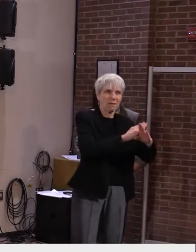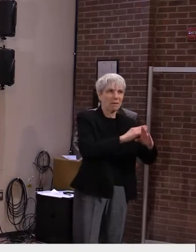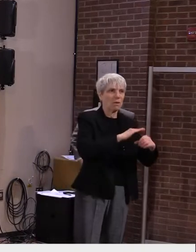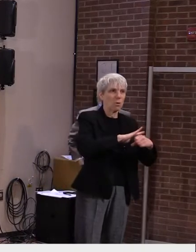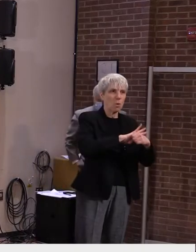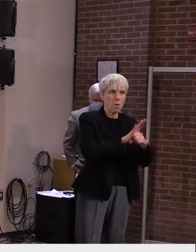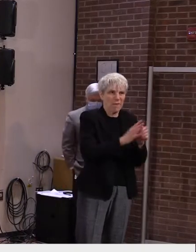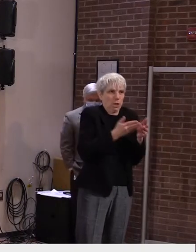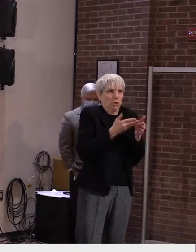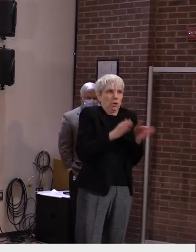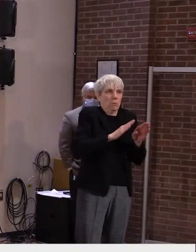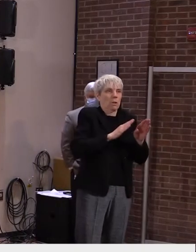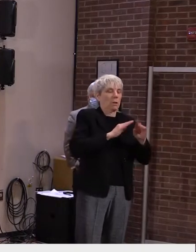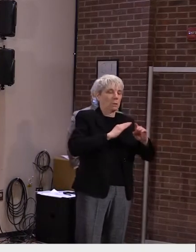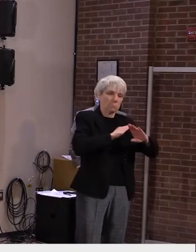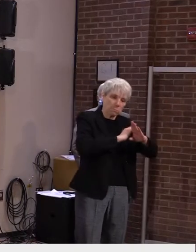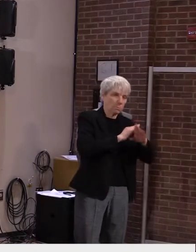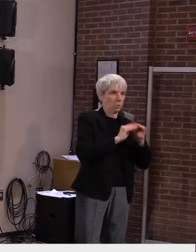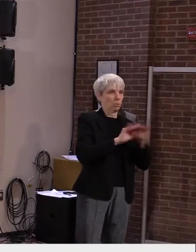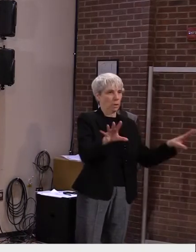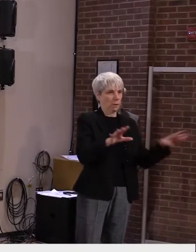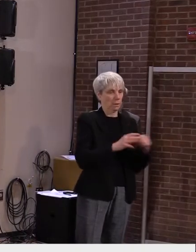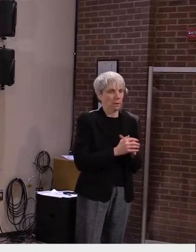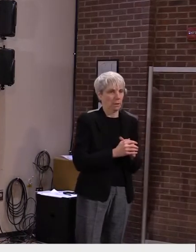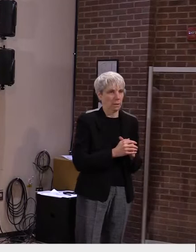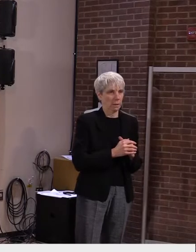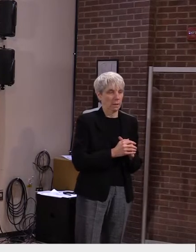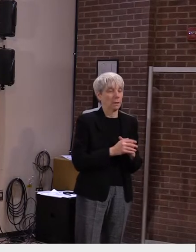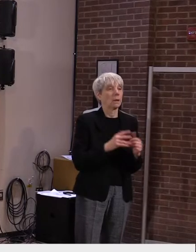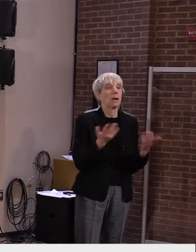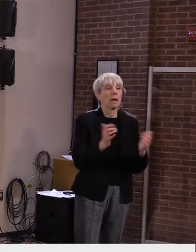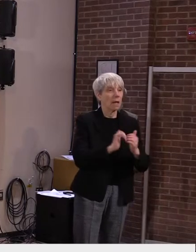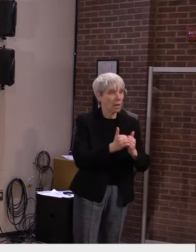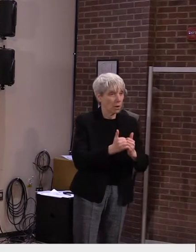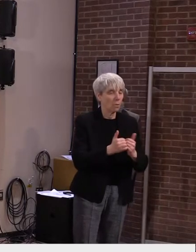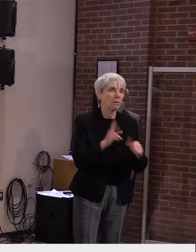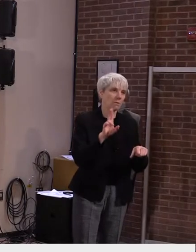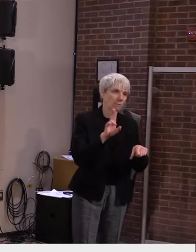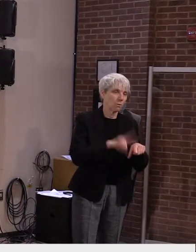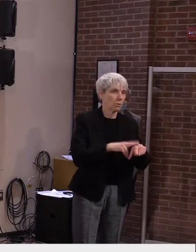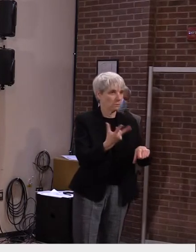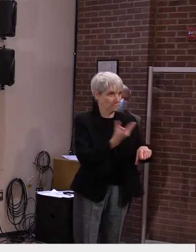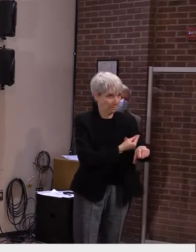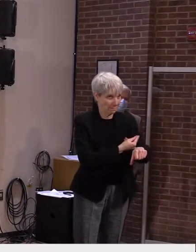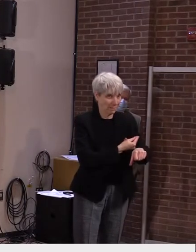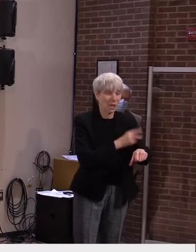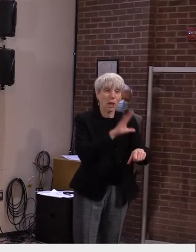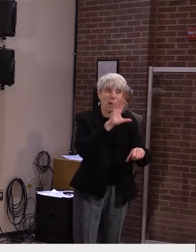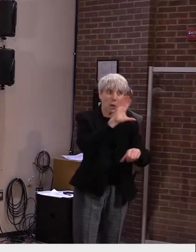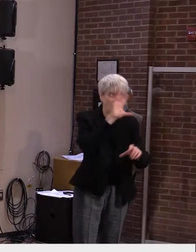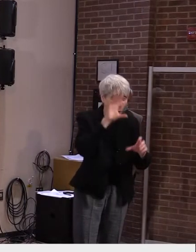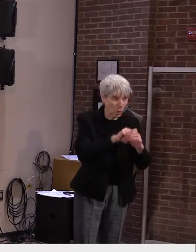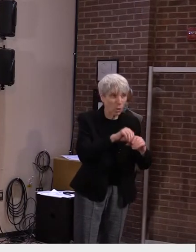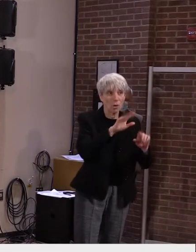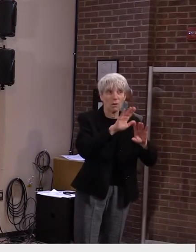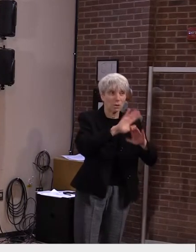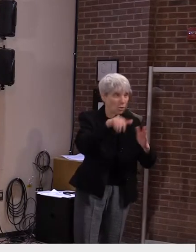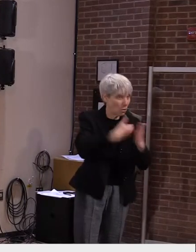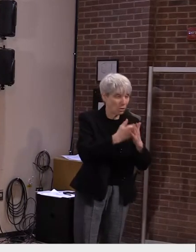now. This means, of course, getting vaccinated, including younger kids age 5 and